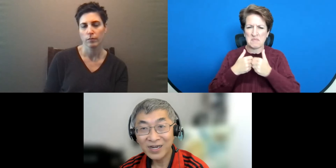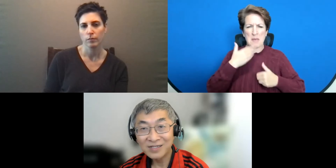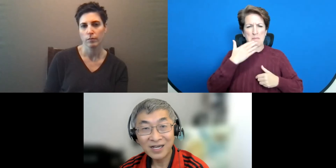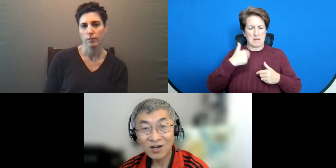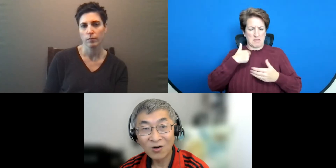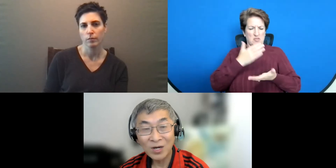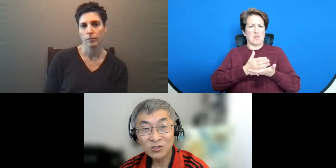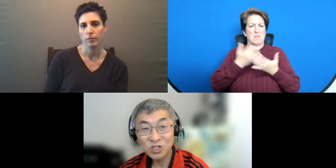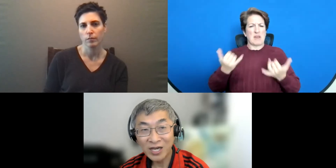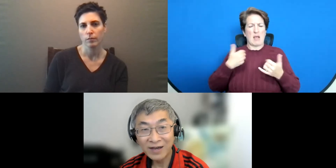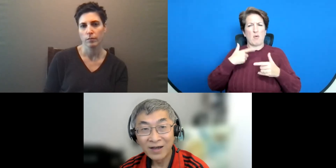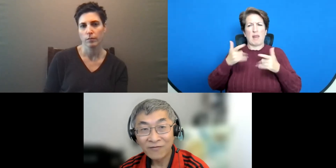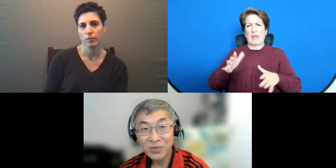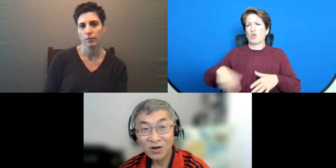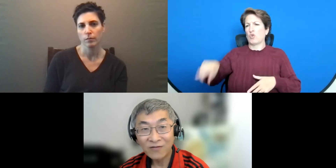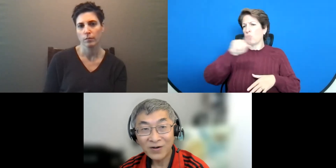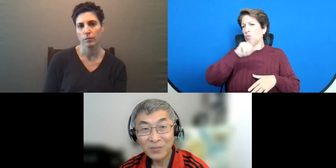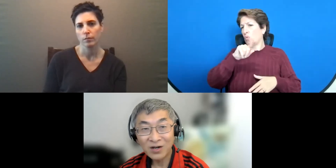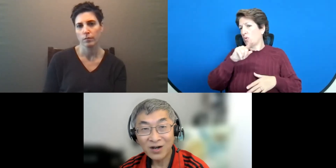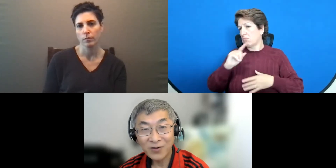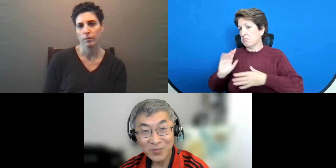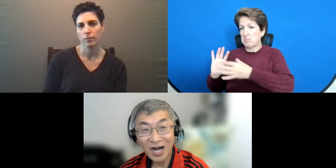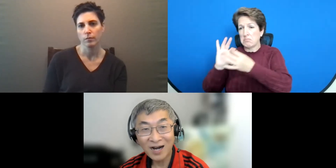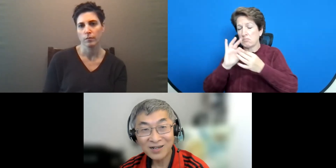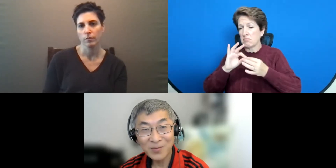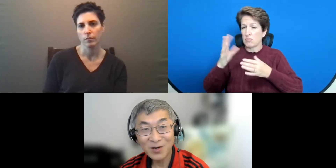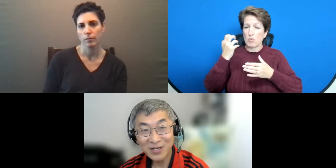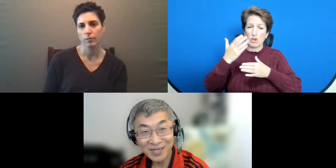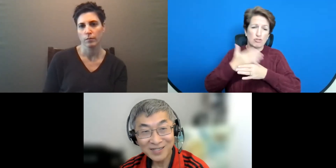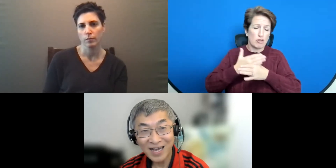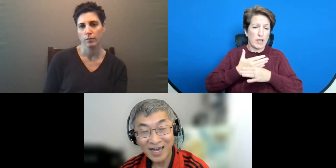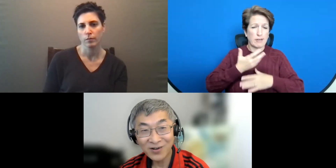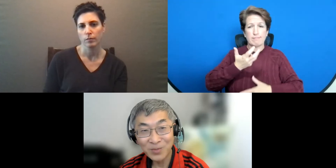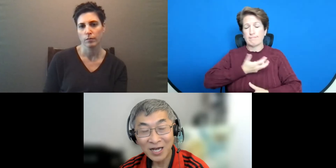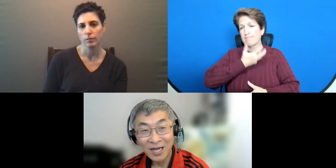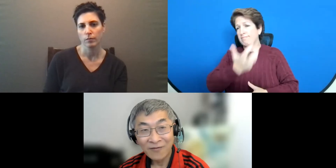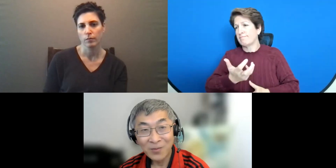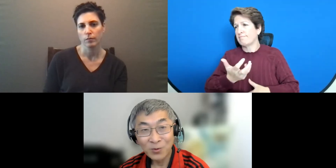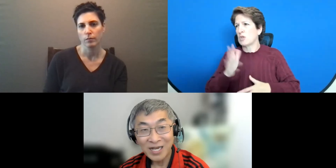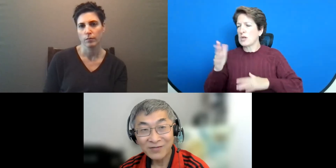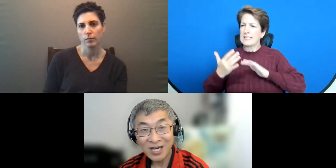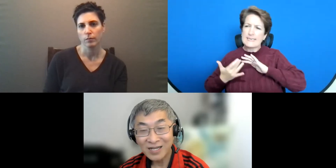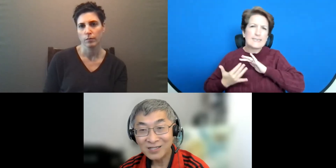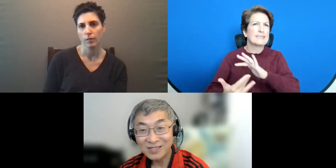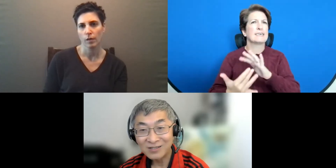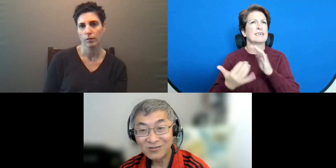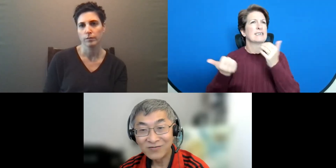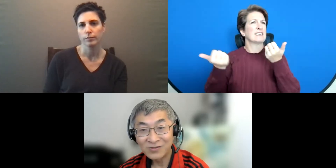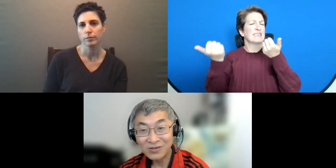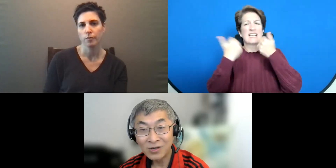have anything at all want to share from your heart, from your burning desire, from whatever